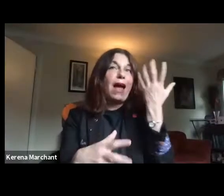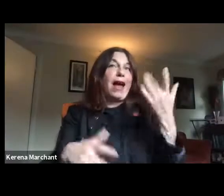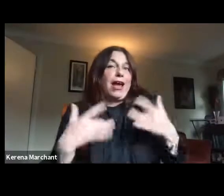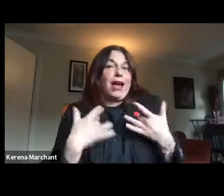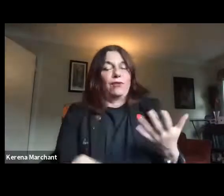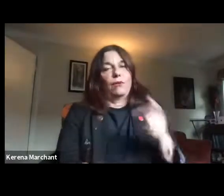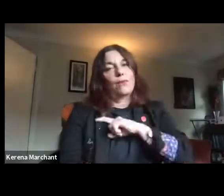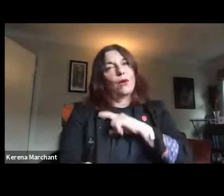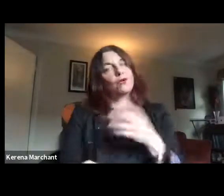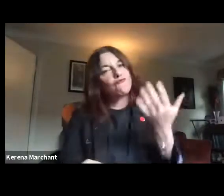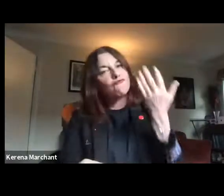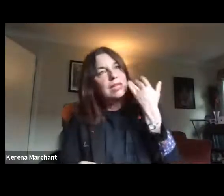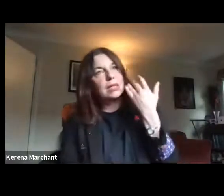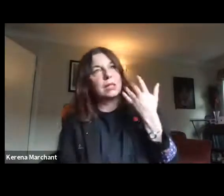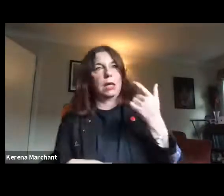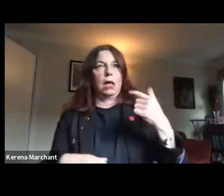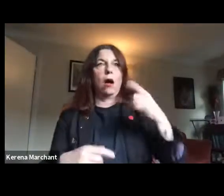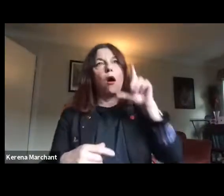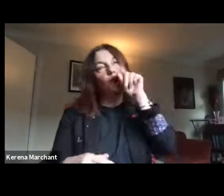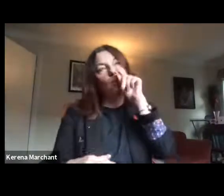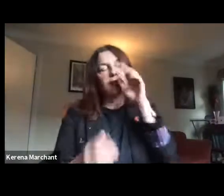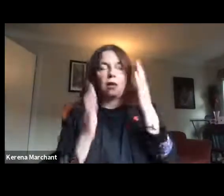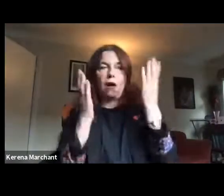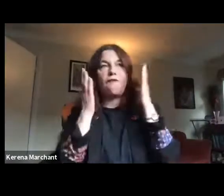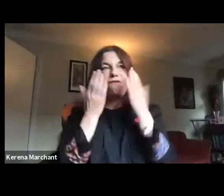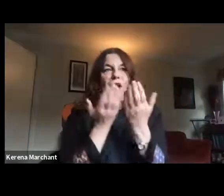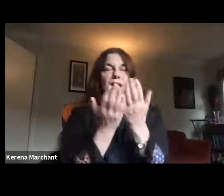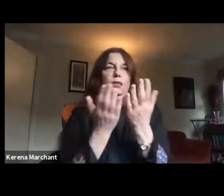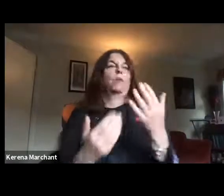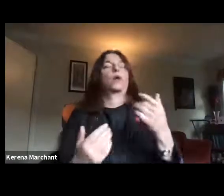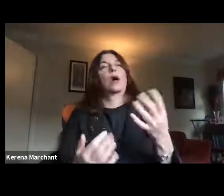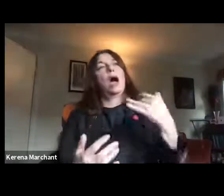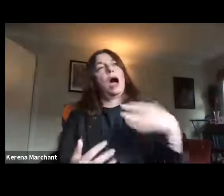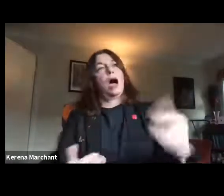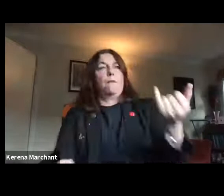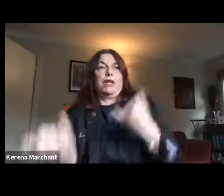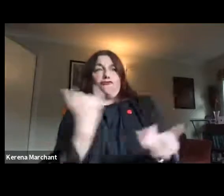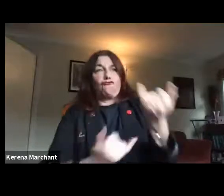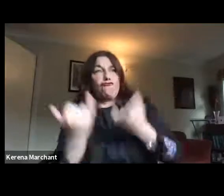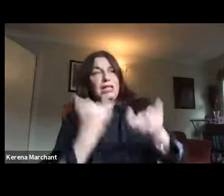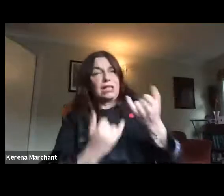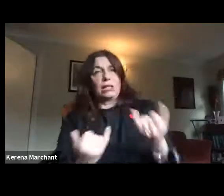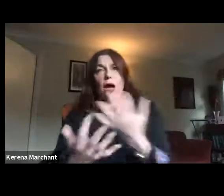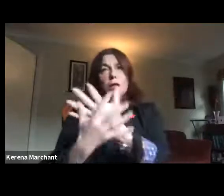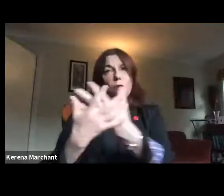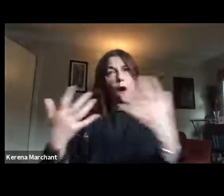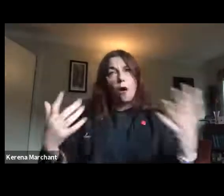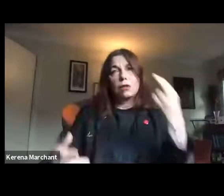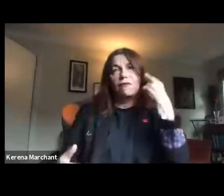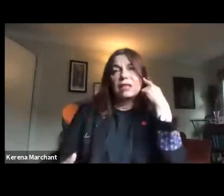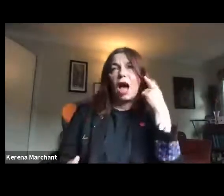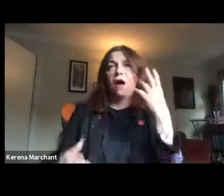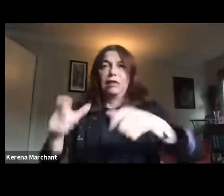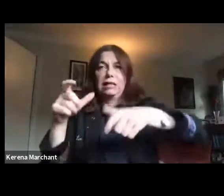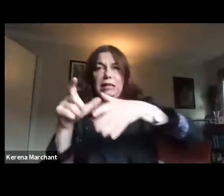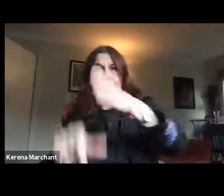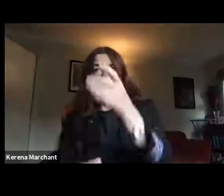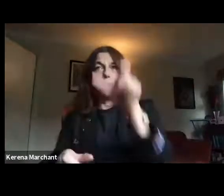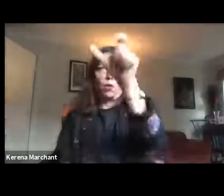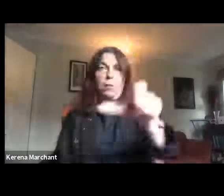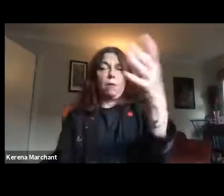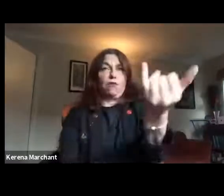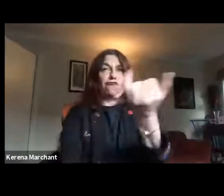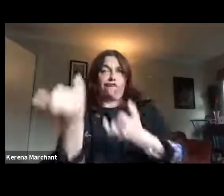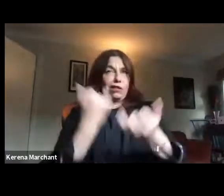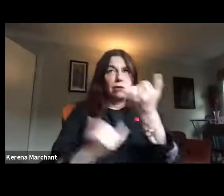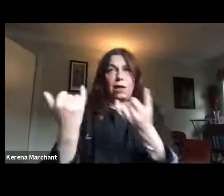Am I included? Got me thinking. Because recently, on Twitter and Facebook, I came under some criticism by a